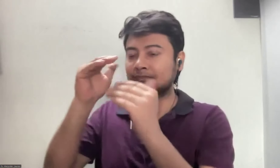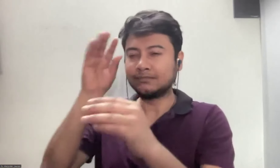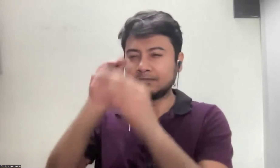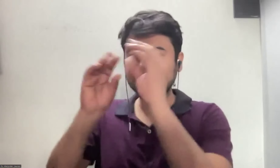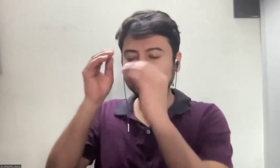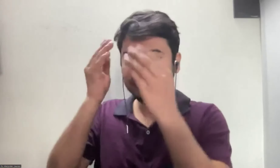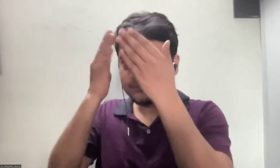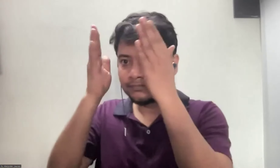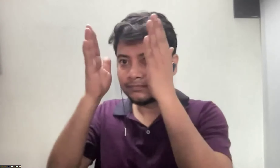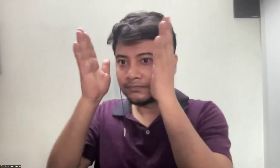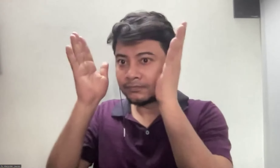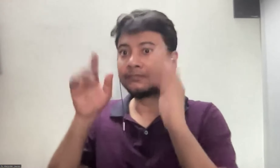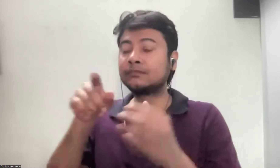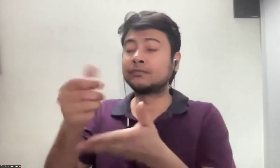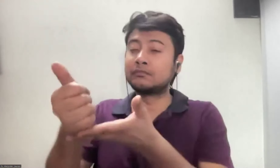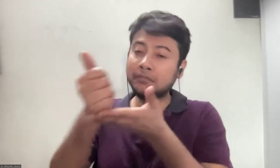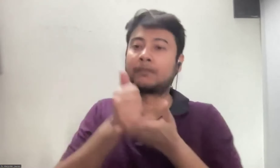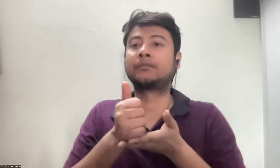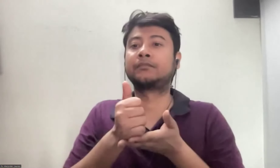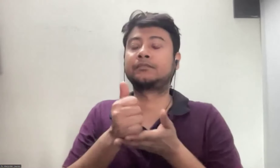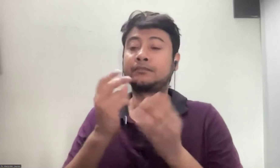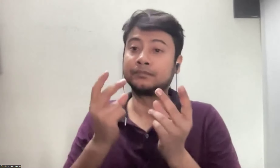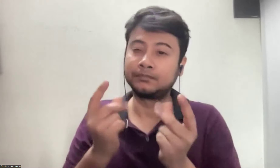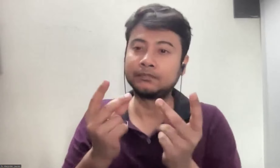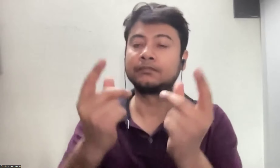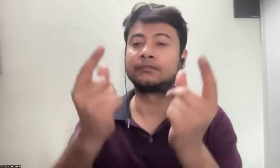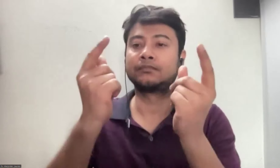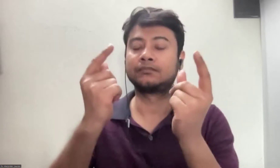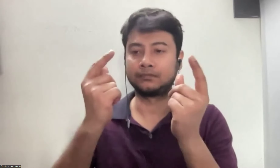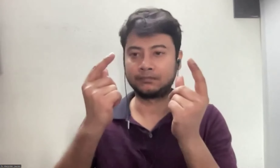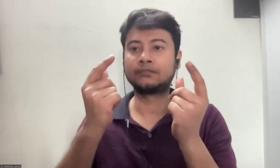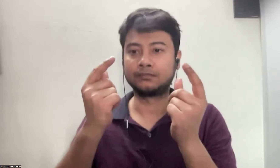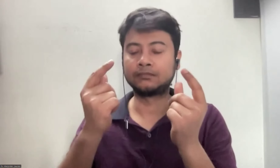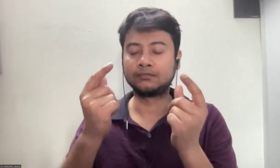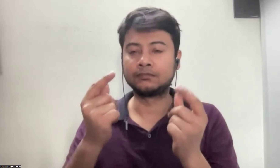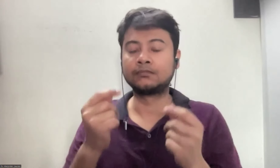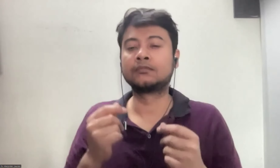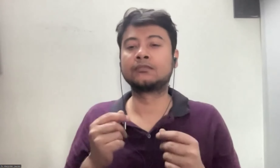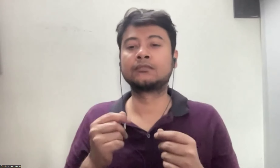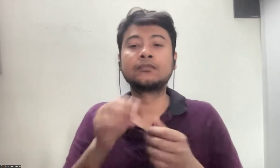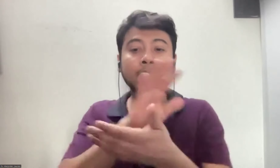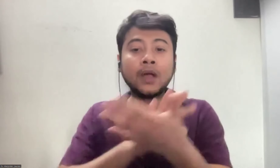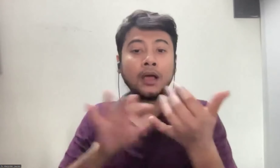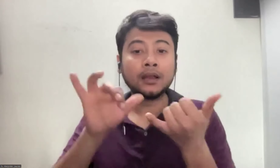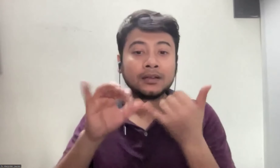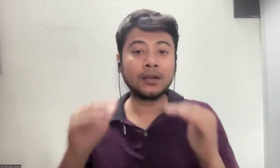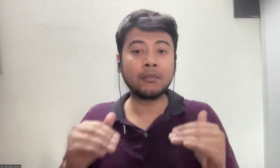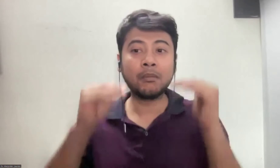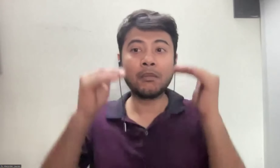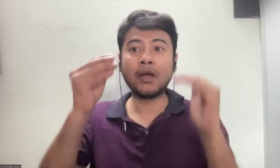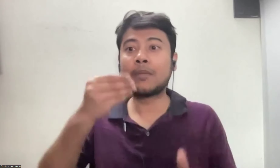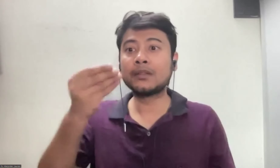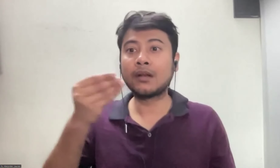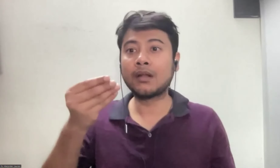Tulsi. So if we, you know that how when we chant the Hare Krishna Mahamantra, we are, you know, we are approaching